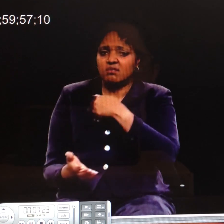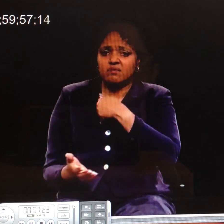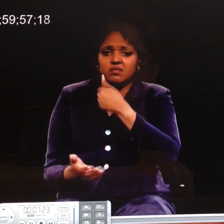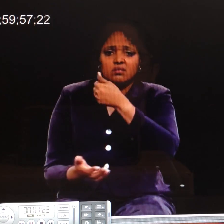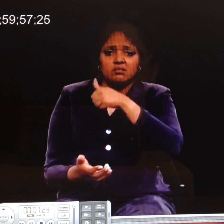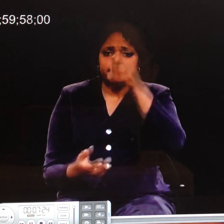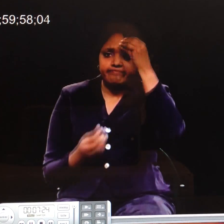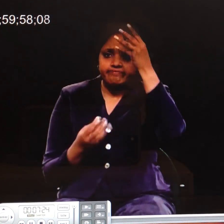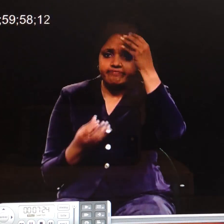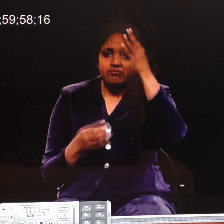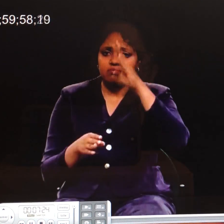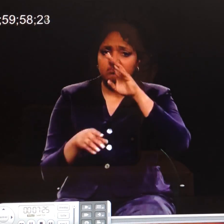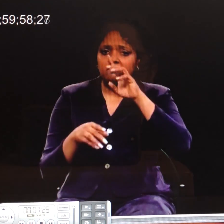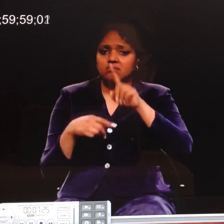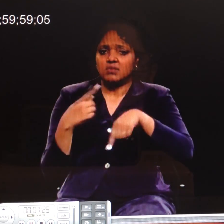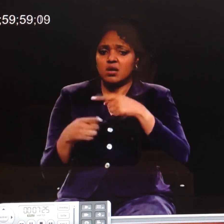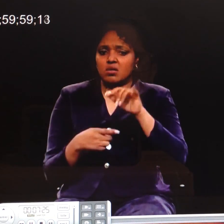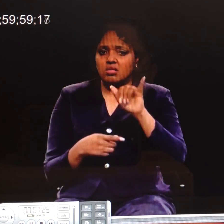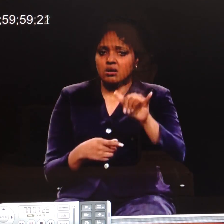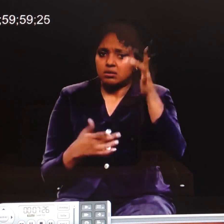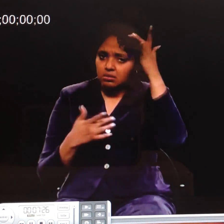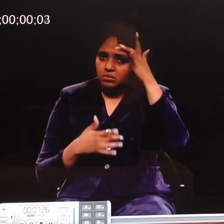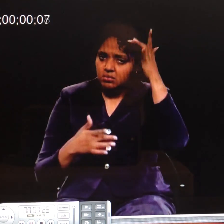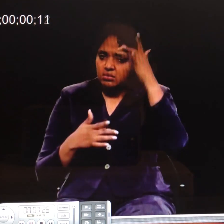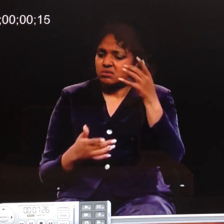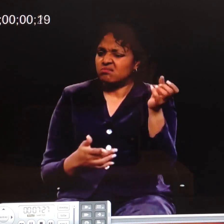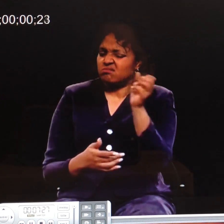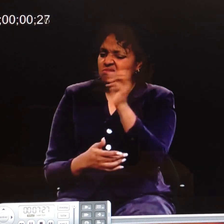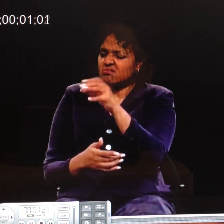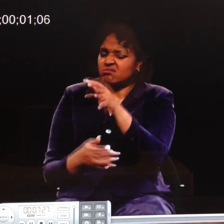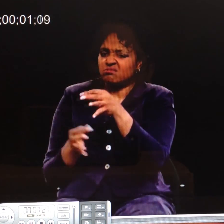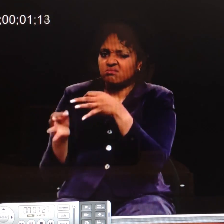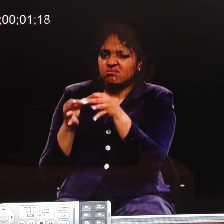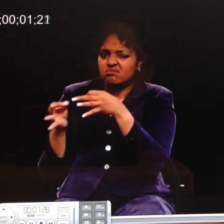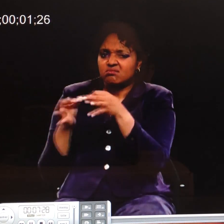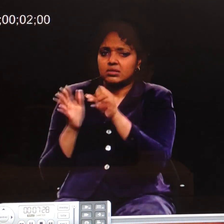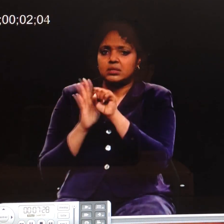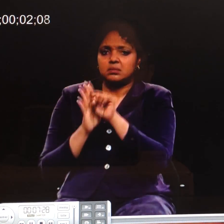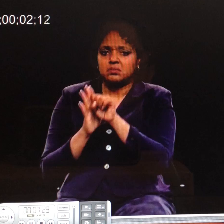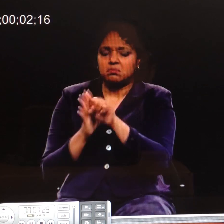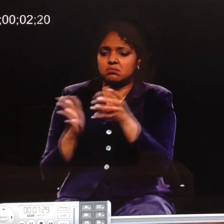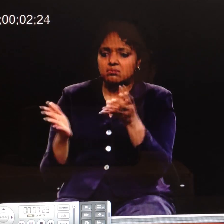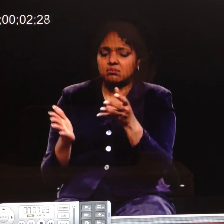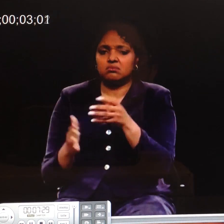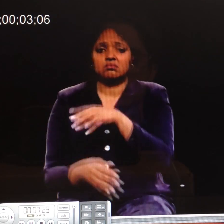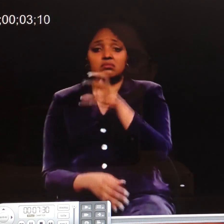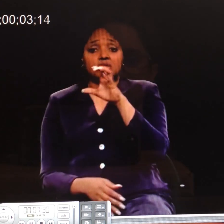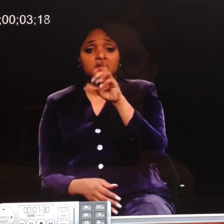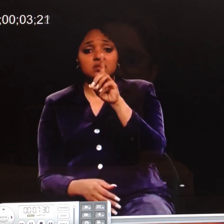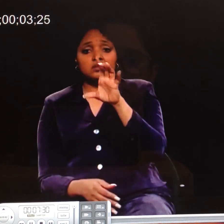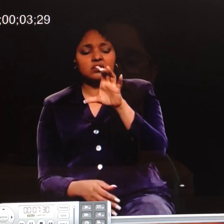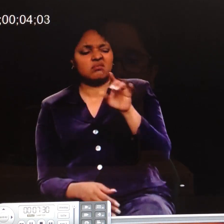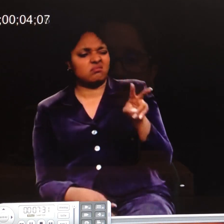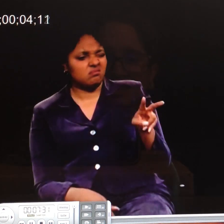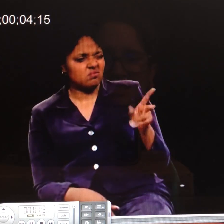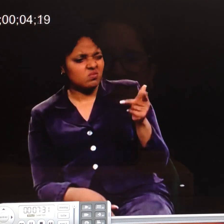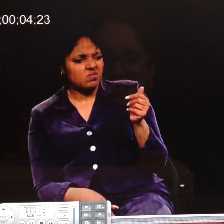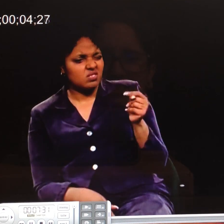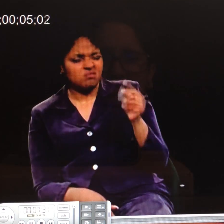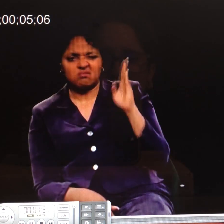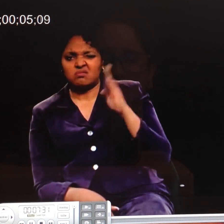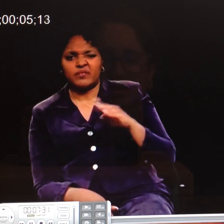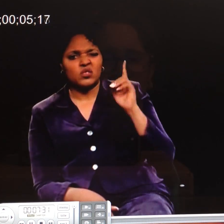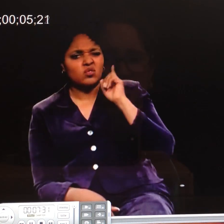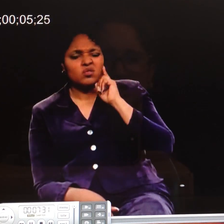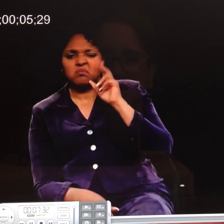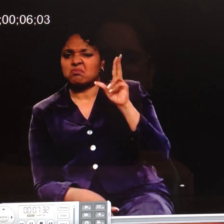CDC. Called and asked them if they had any information about this sickness, and let them know about the symptoms. The